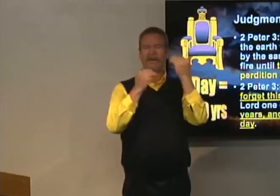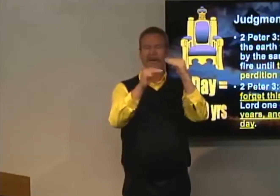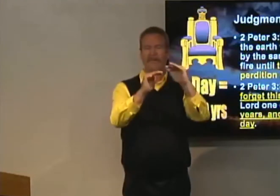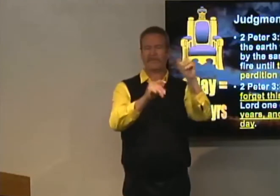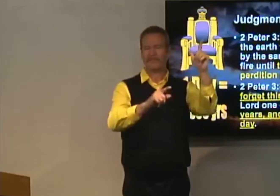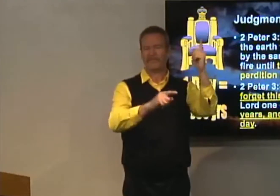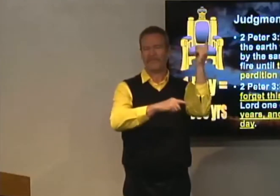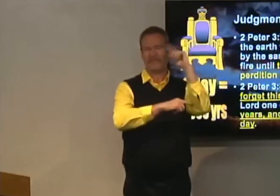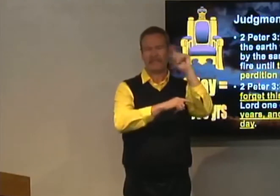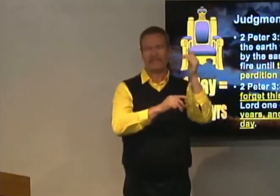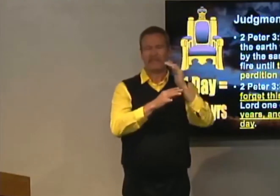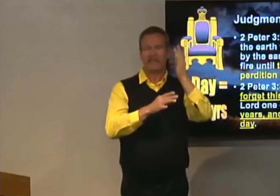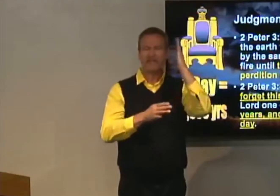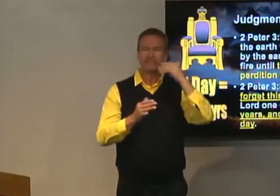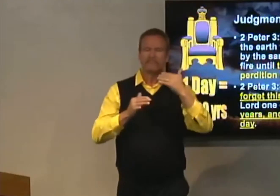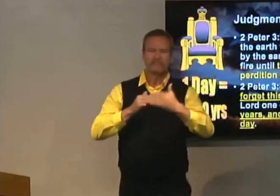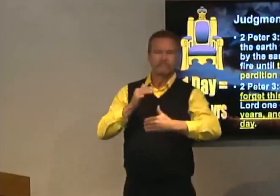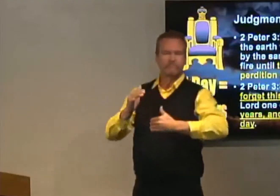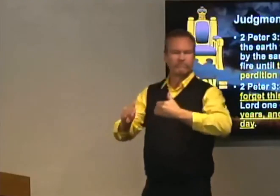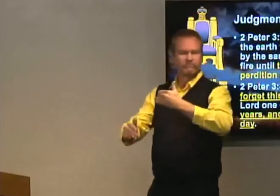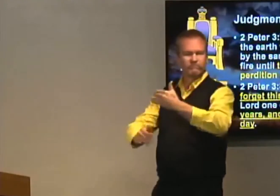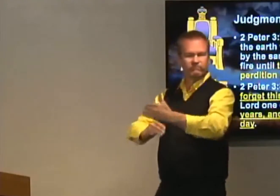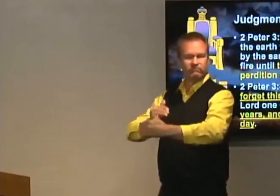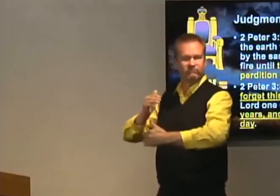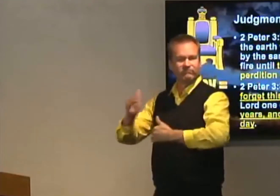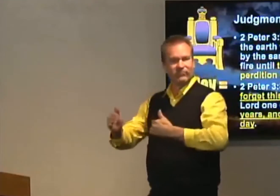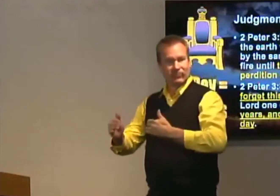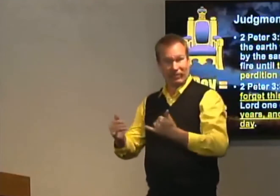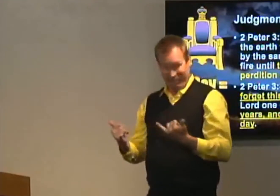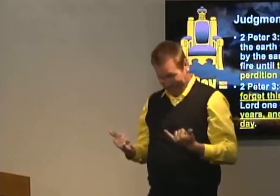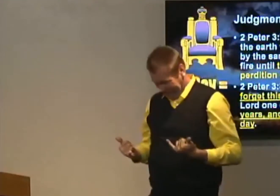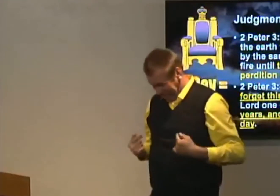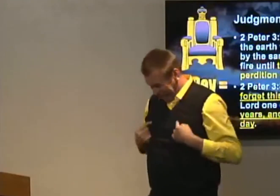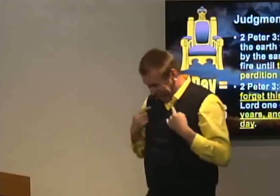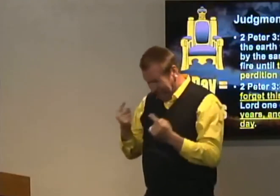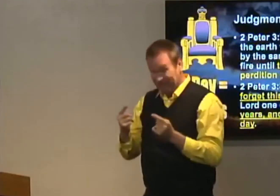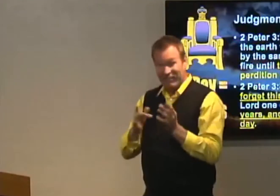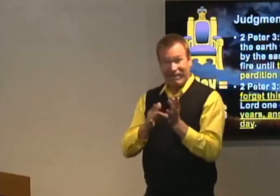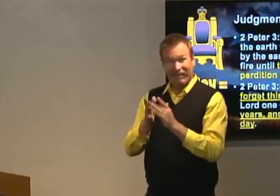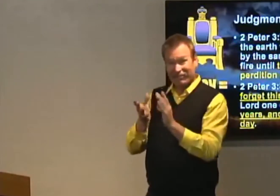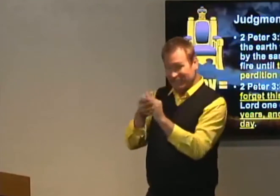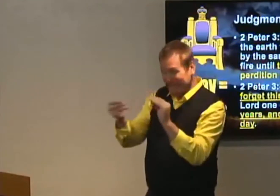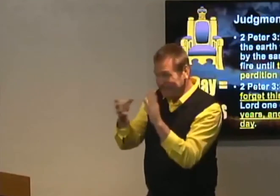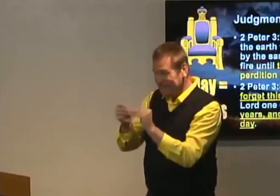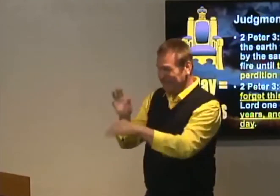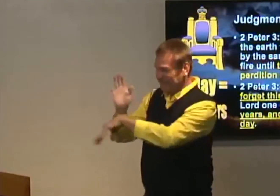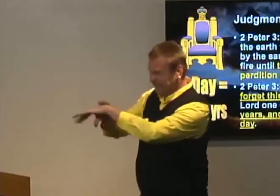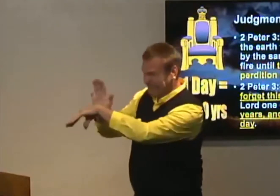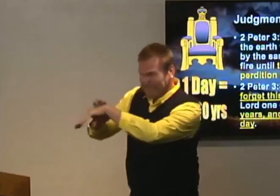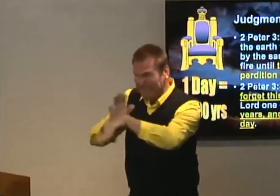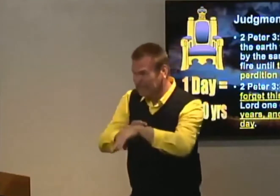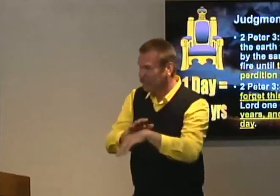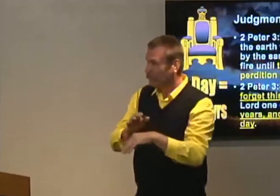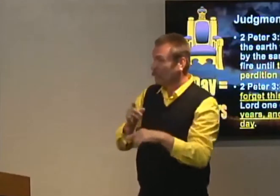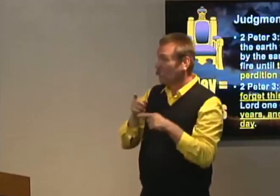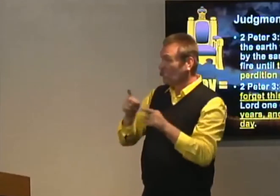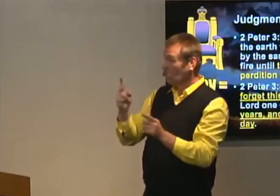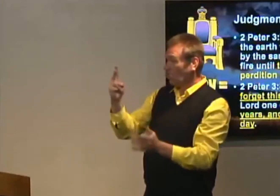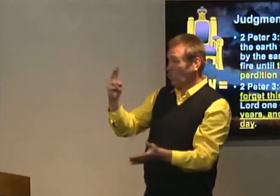Because God is not limited by time like we are. So we are progressing in our life and we are warning